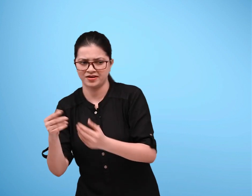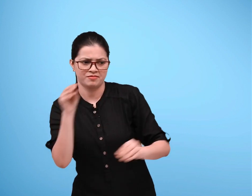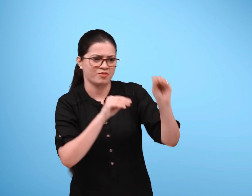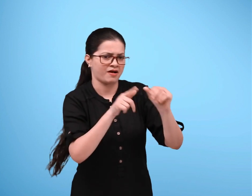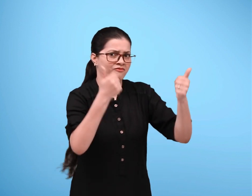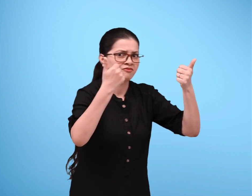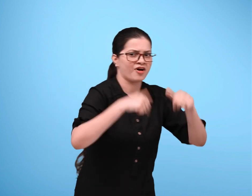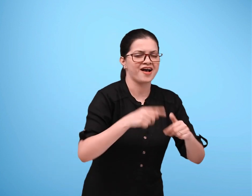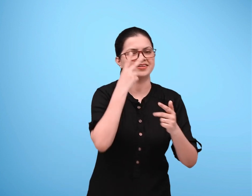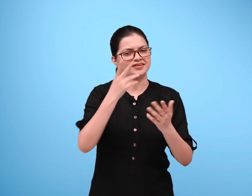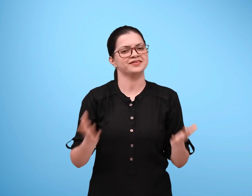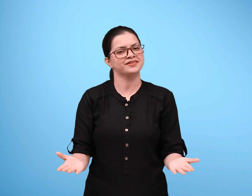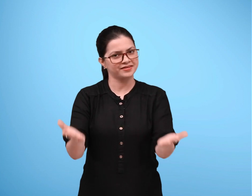is at rest or in motion.